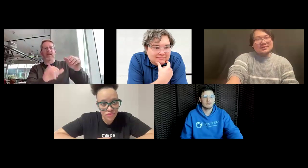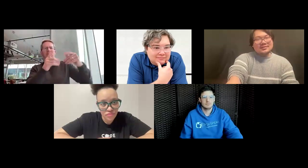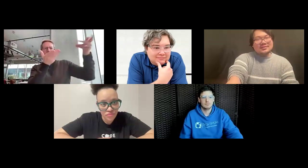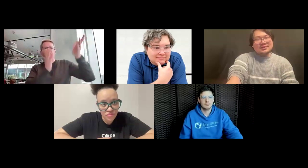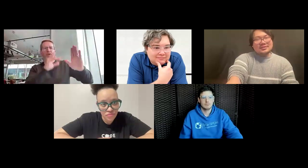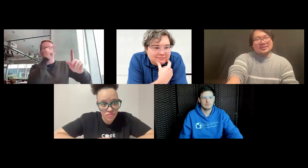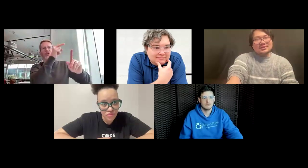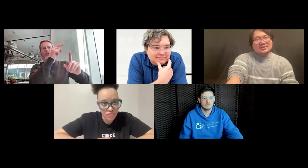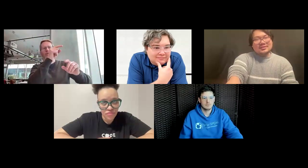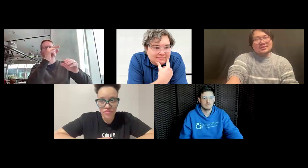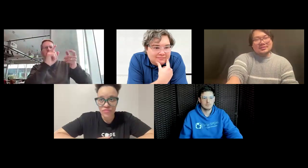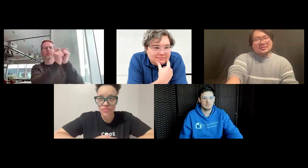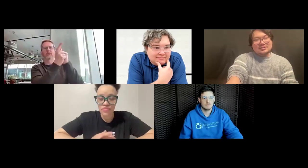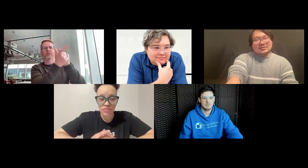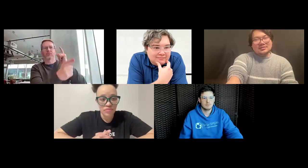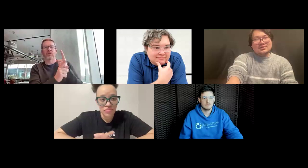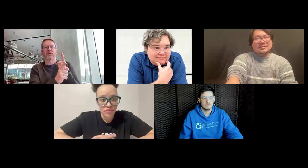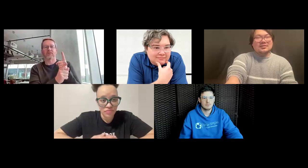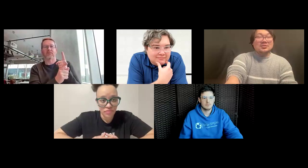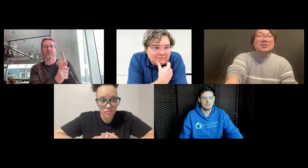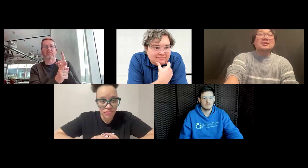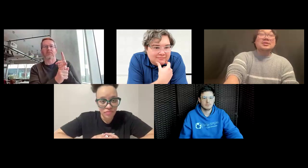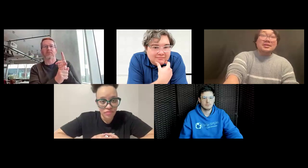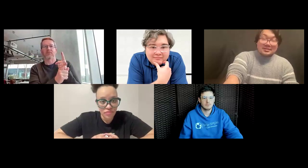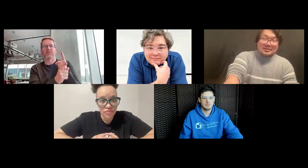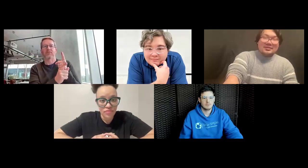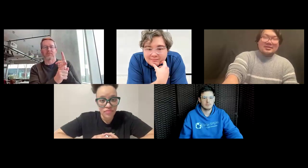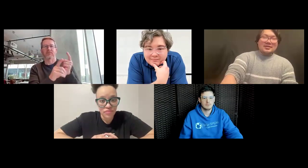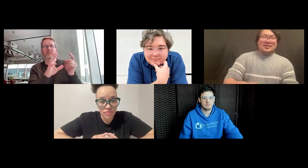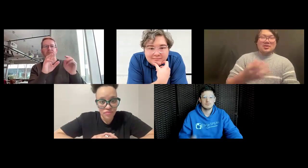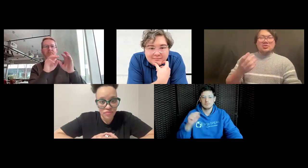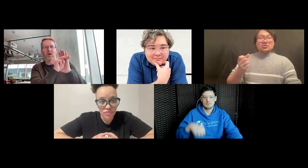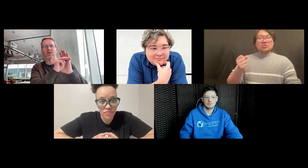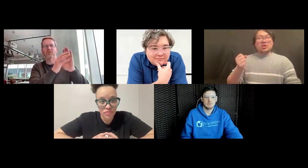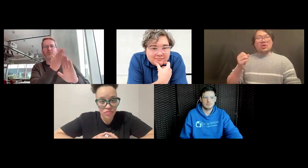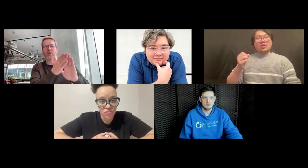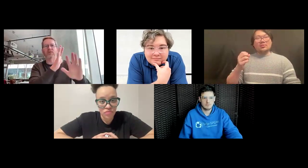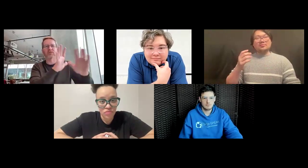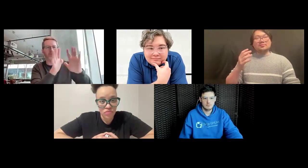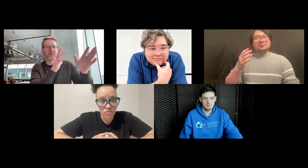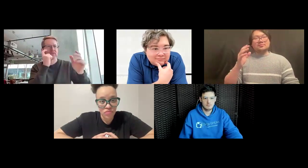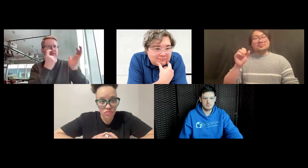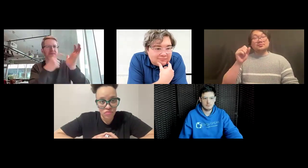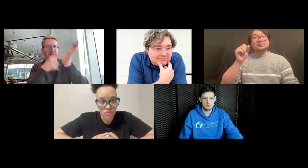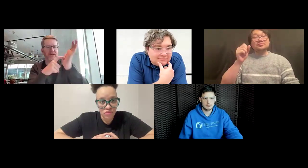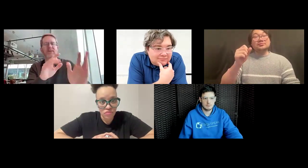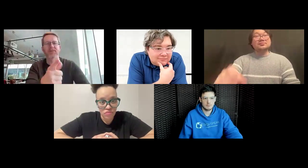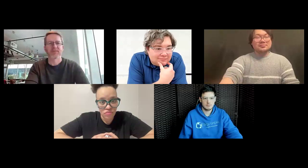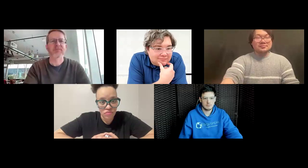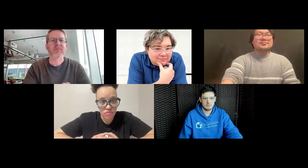with the server that could be used to translate? Is that how it works? So doing the models and running those and doing